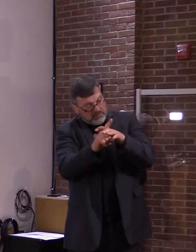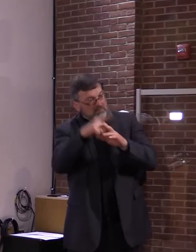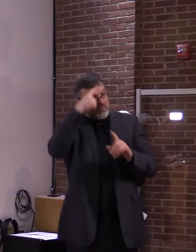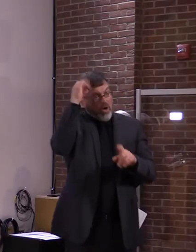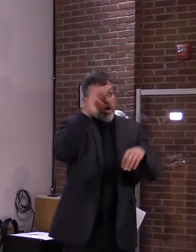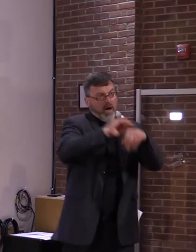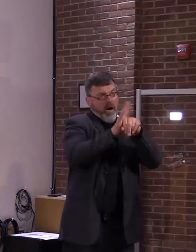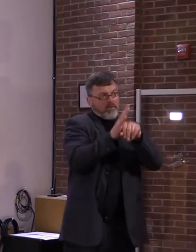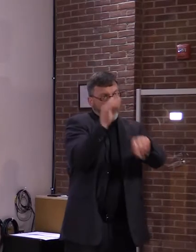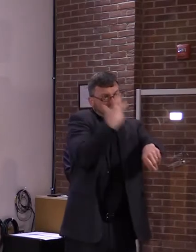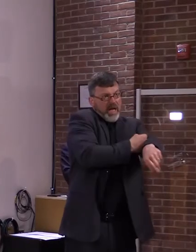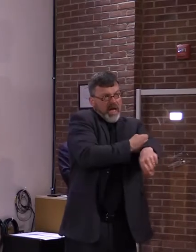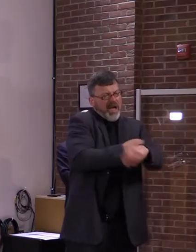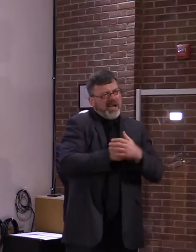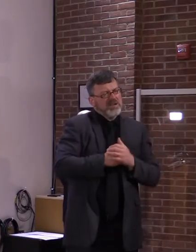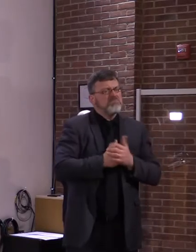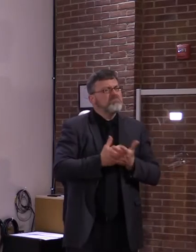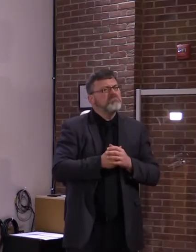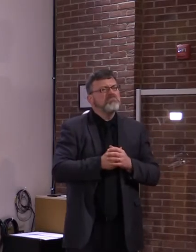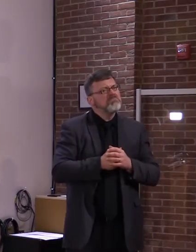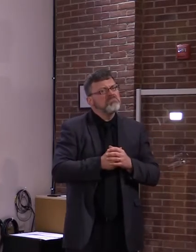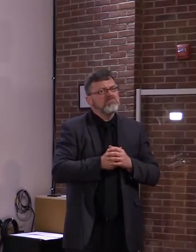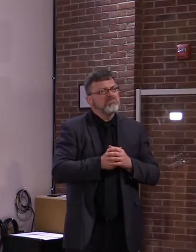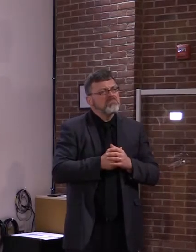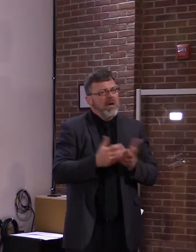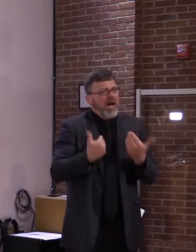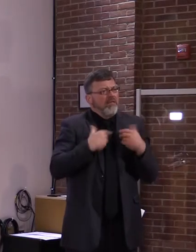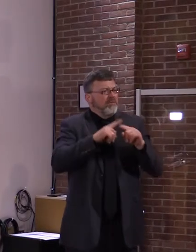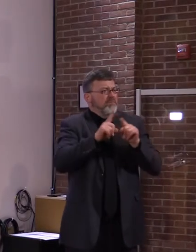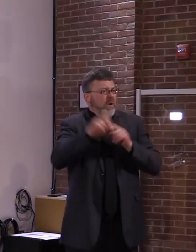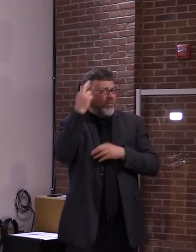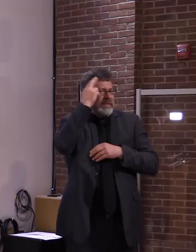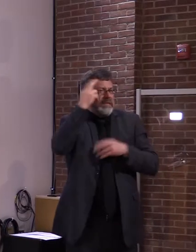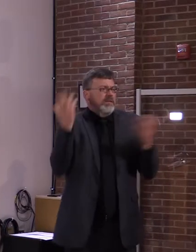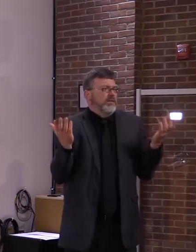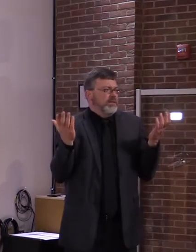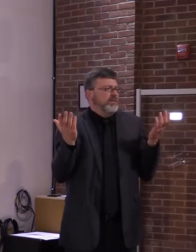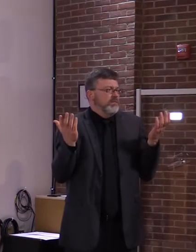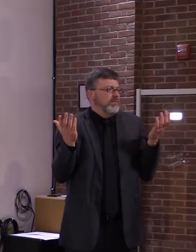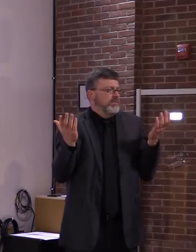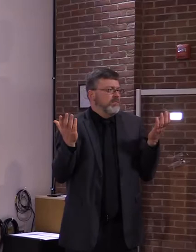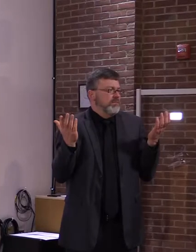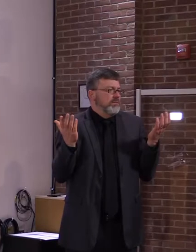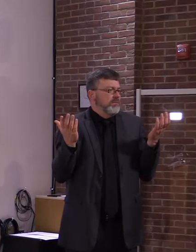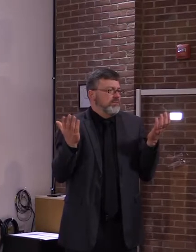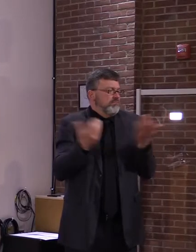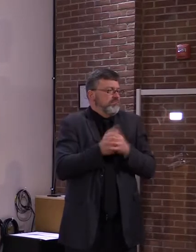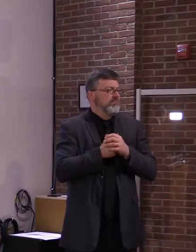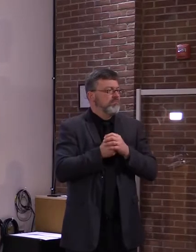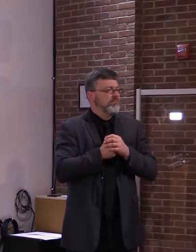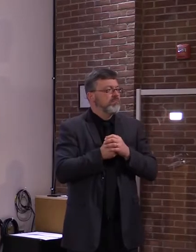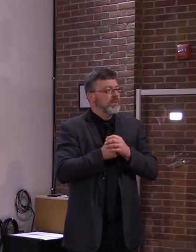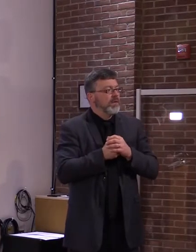system and requires healthcare providers to report any death after COVID-19 vaccination to